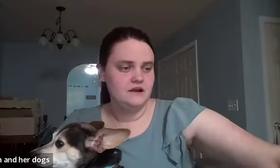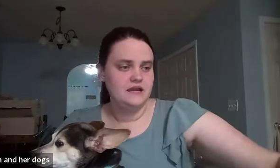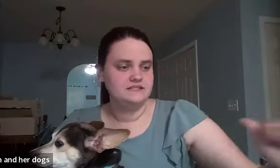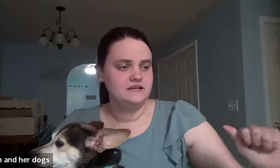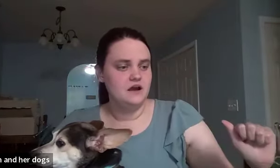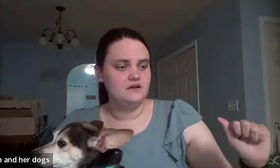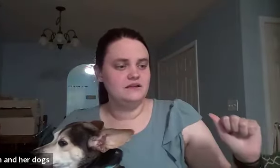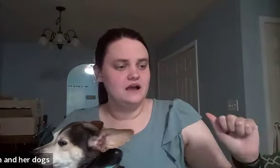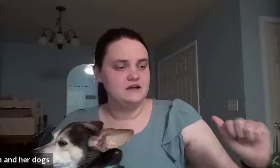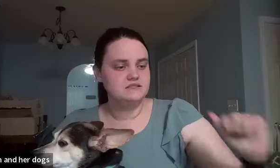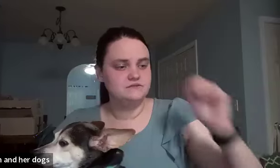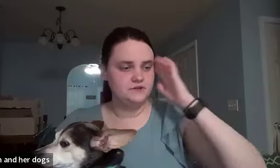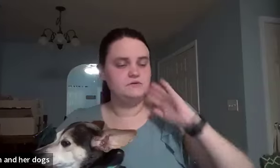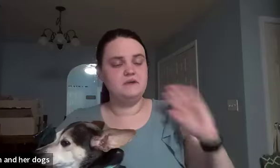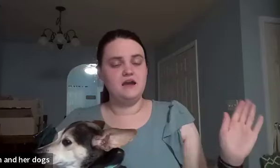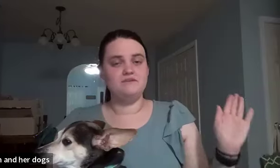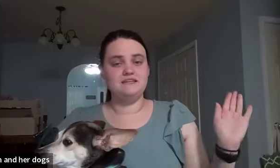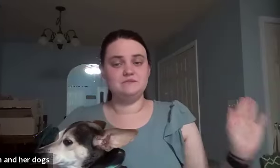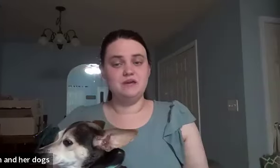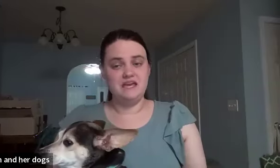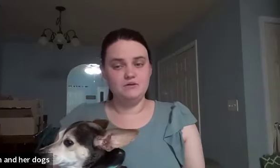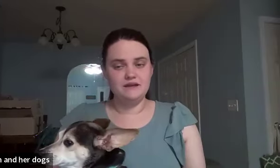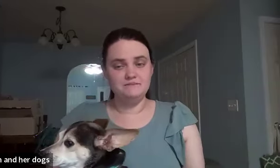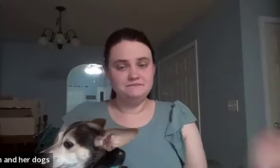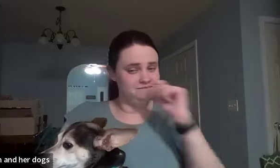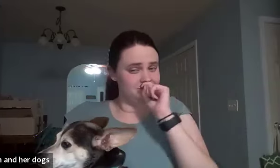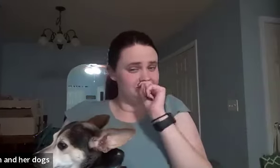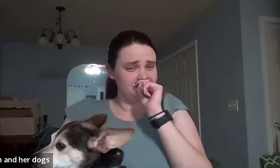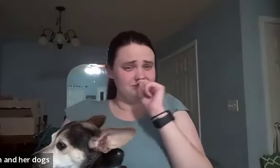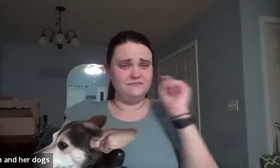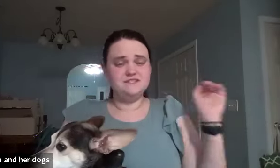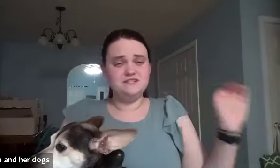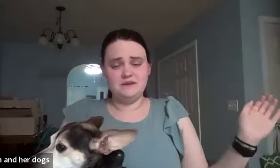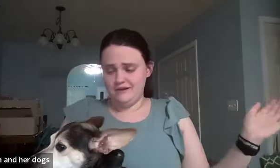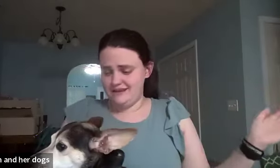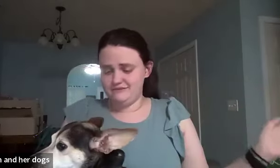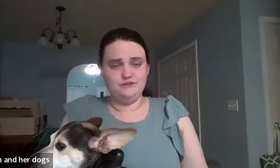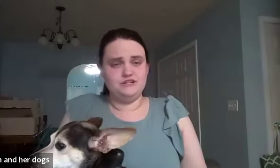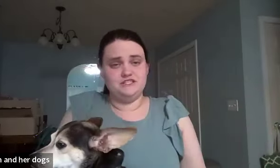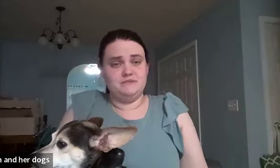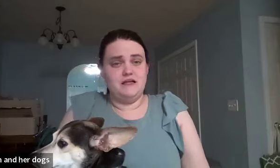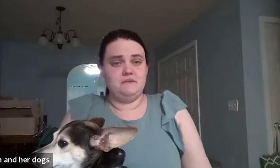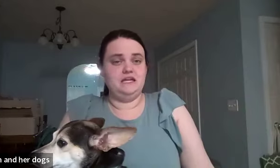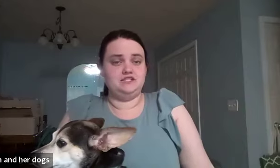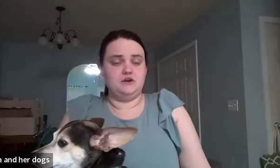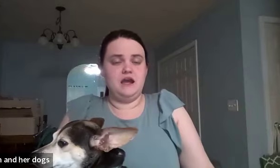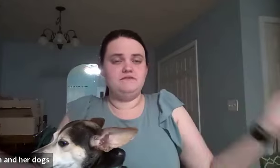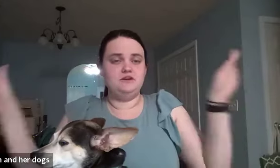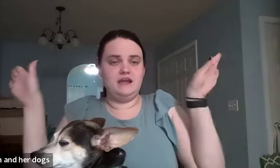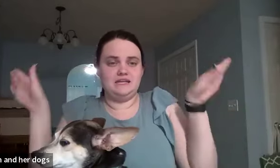All right. Our last few we have is penguin. Excuse me. Well, I can't really do it because she's sitting in my lap. It's you're having your